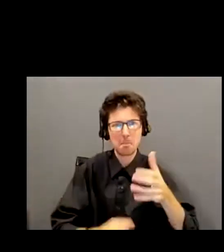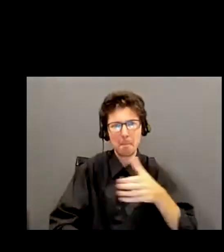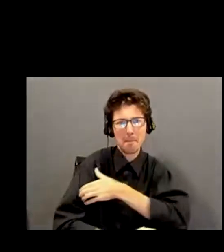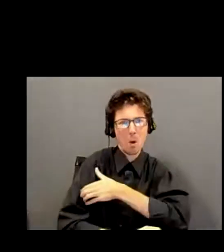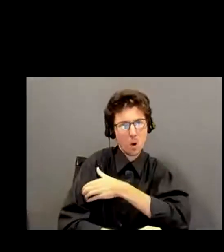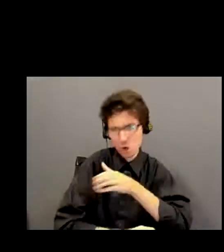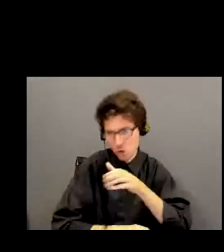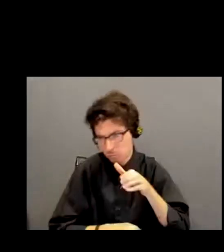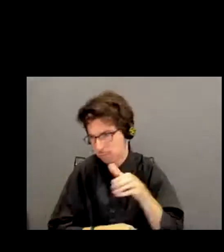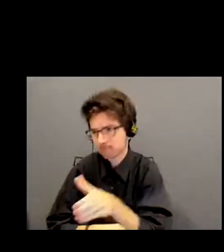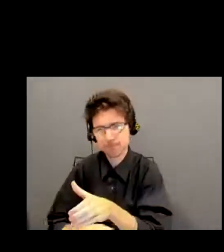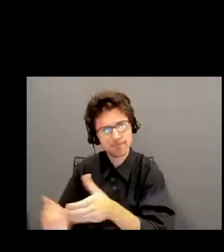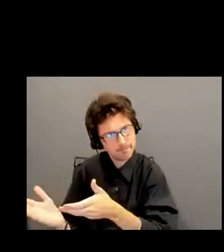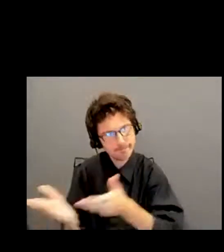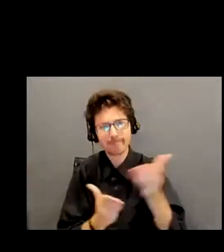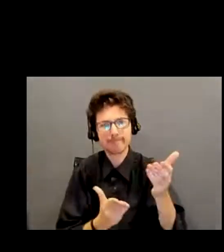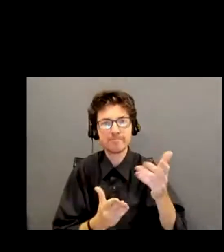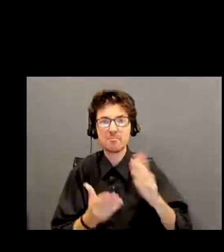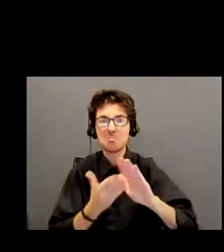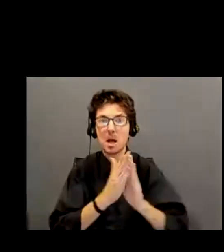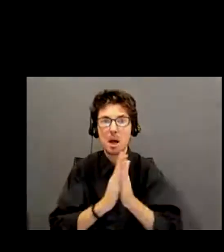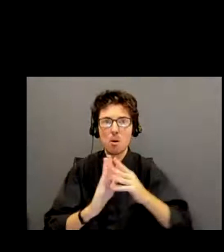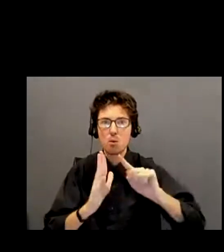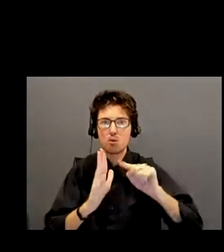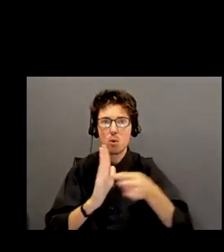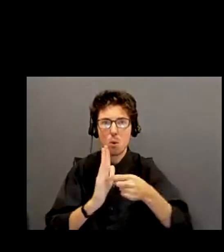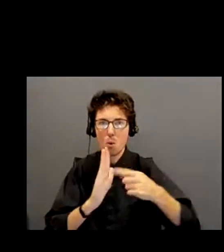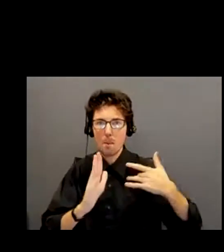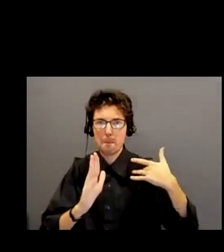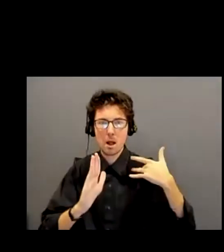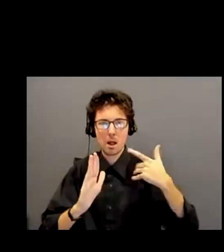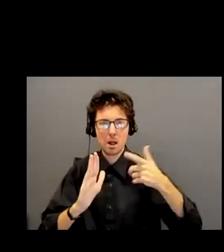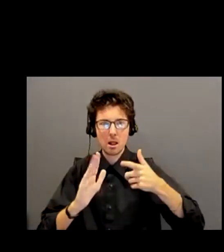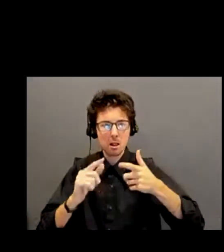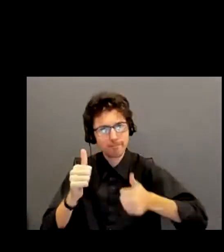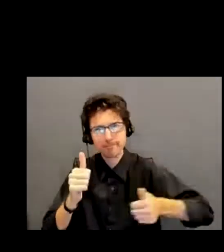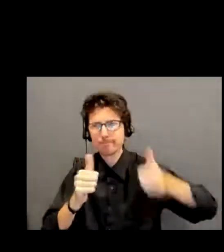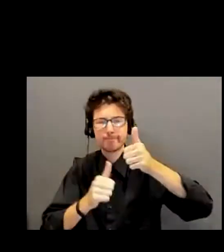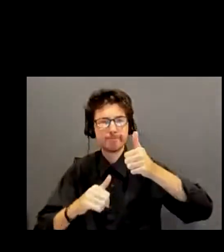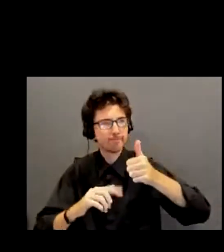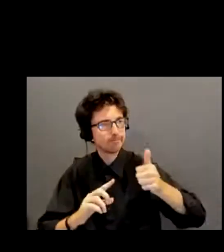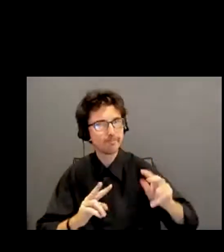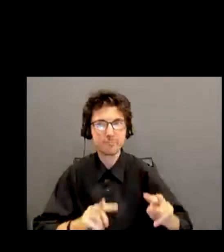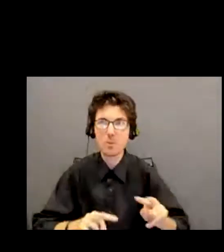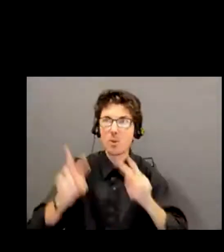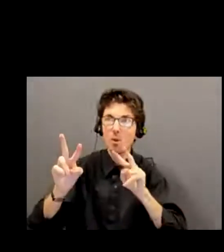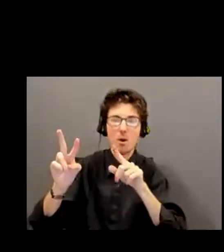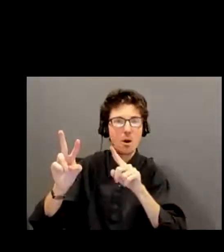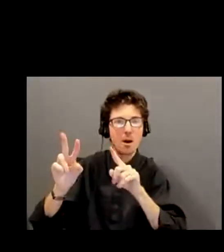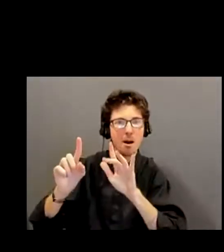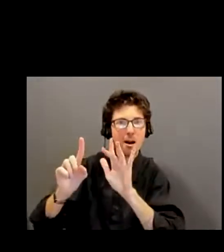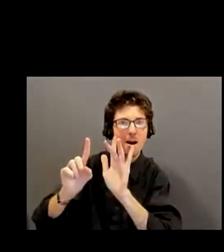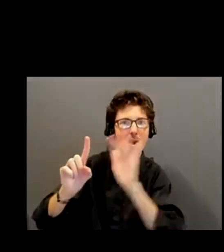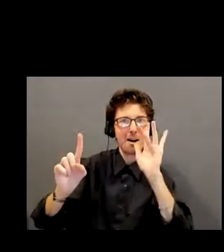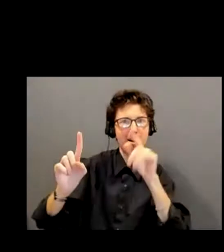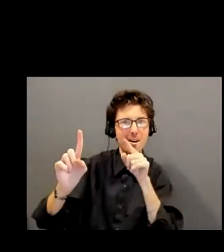role models. For me, the way to ignite such changes and passion is by